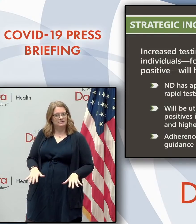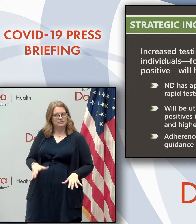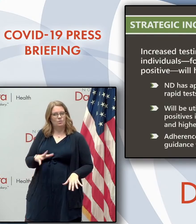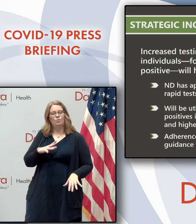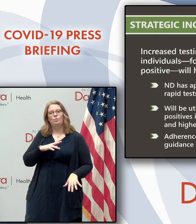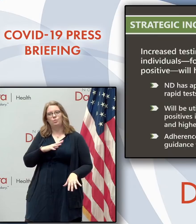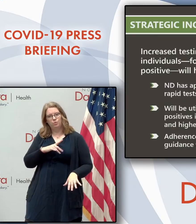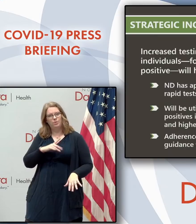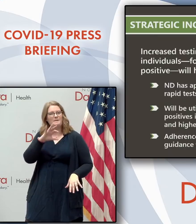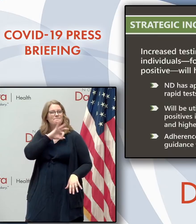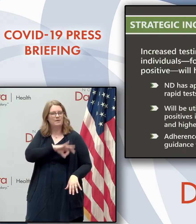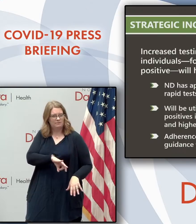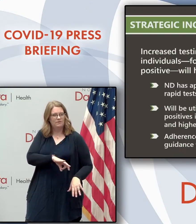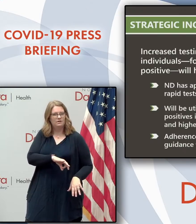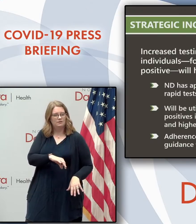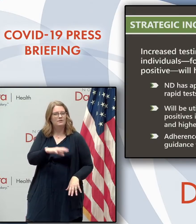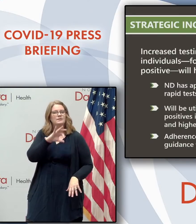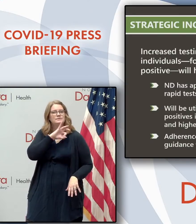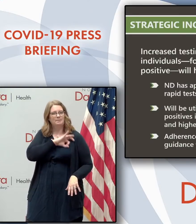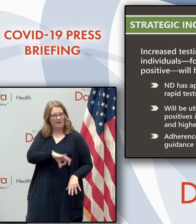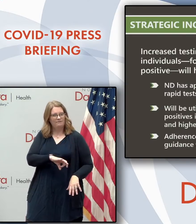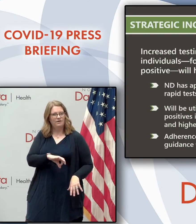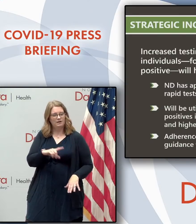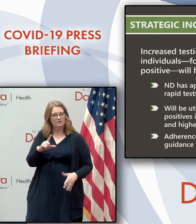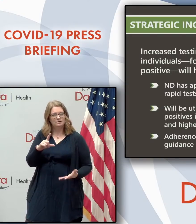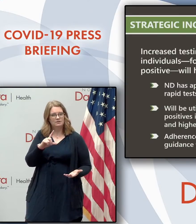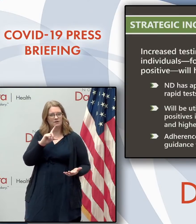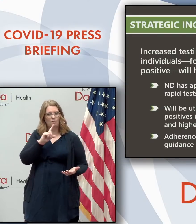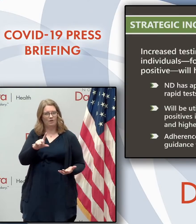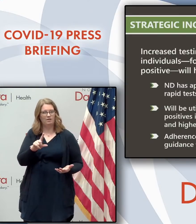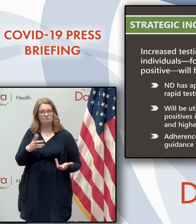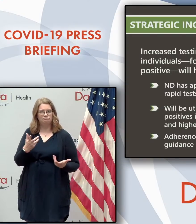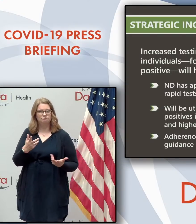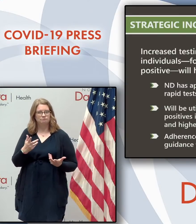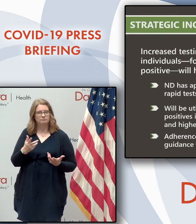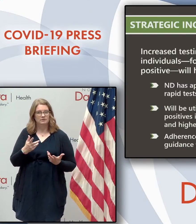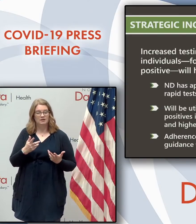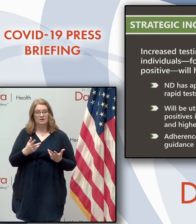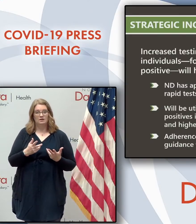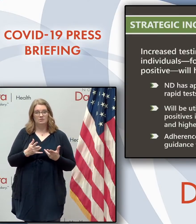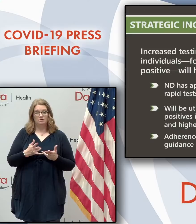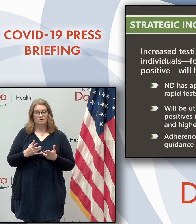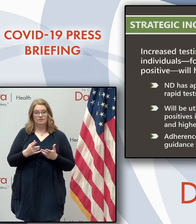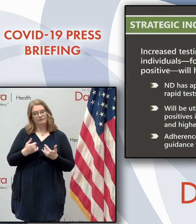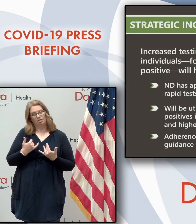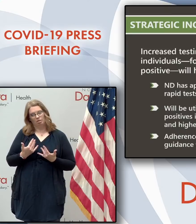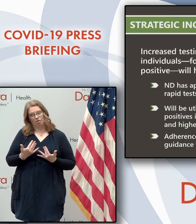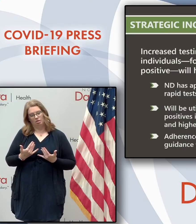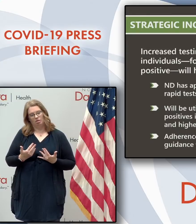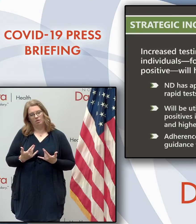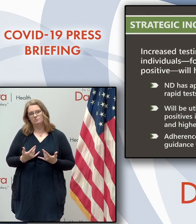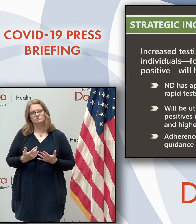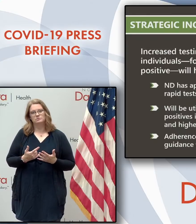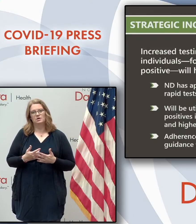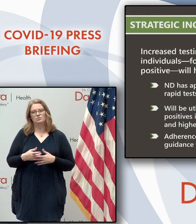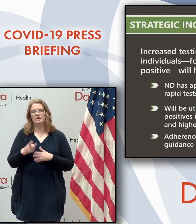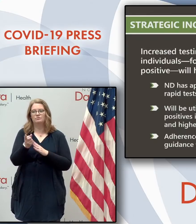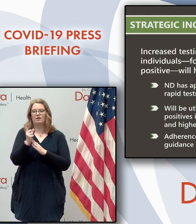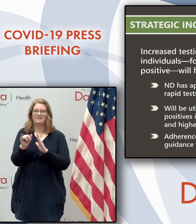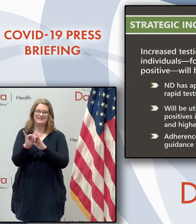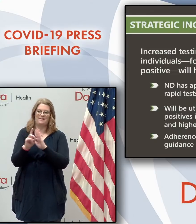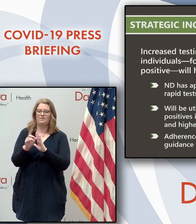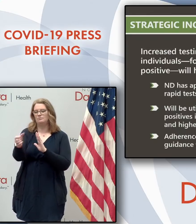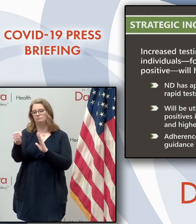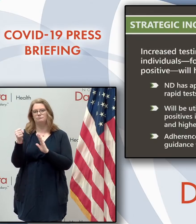frame is one powerful way for us to, like I said, take slack out of the system and help us get people out of circulation